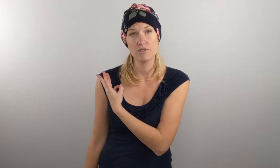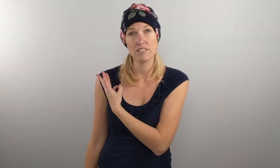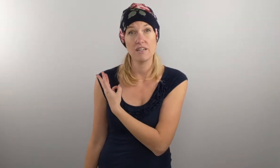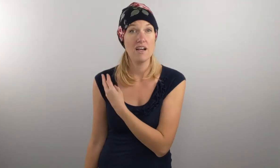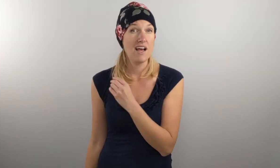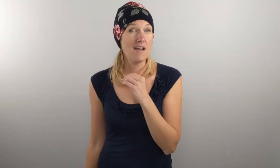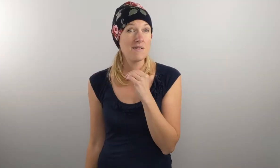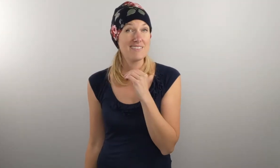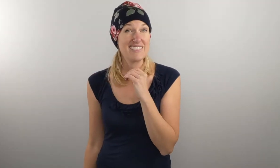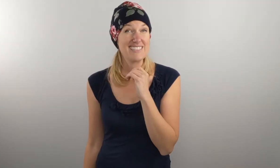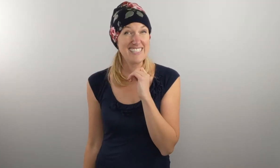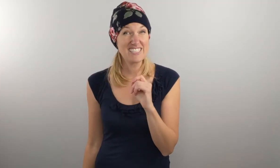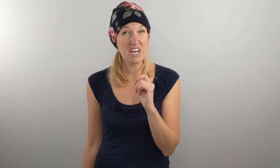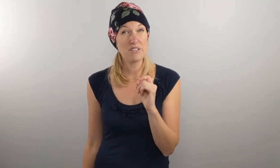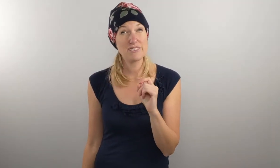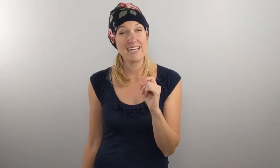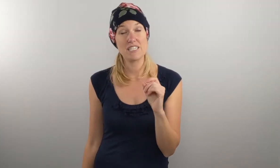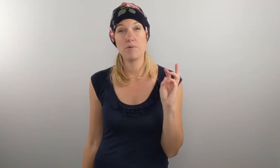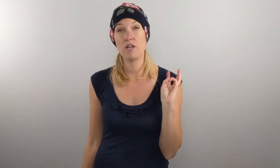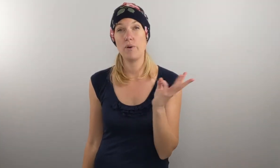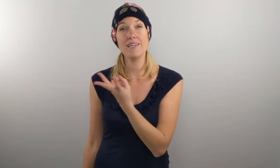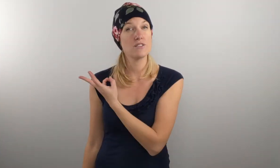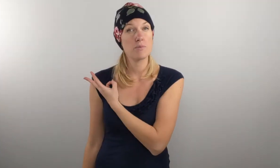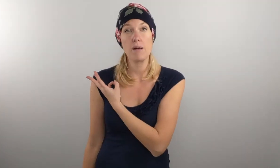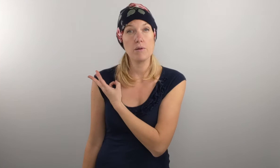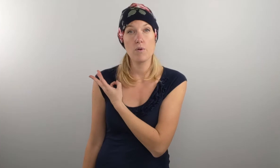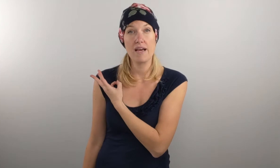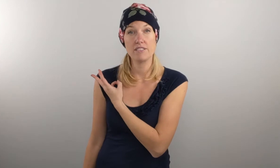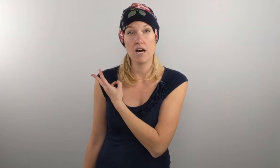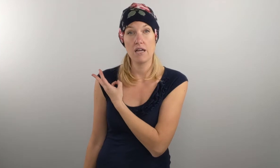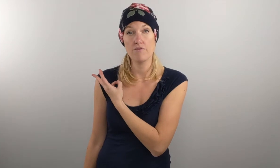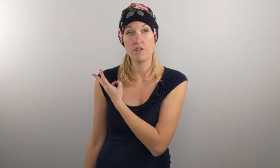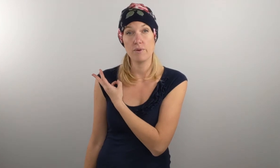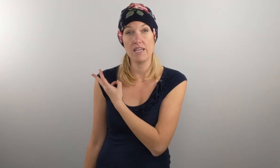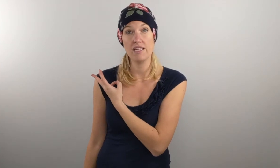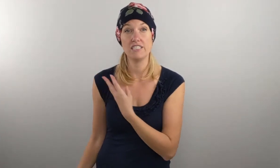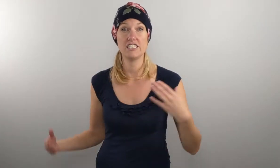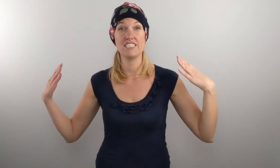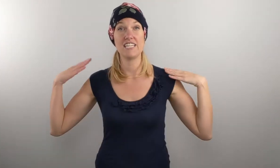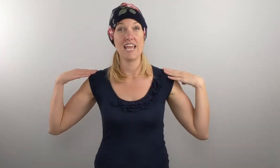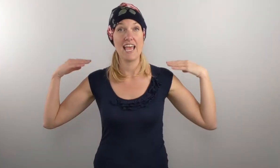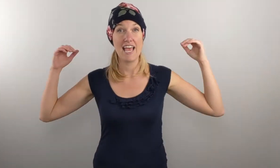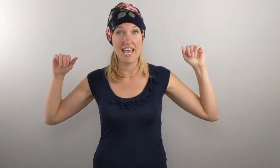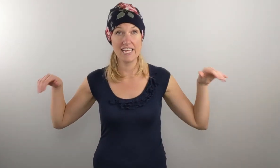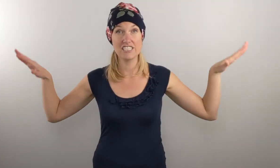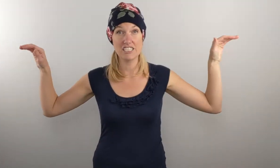shoulder. This song though is actually pretty quick, so you probably won't have time for we. It's just